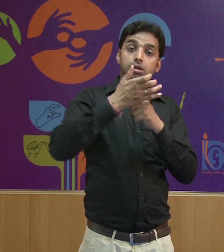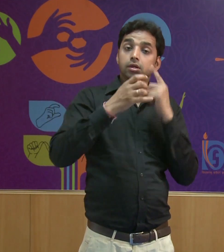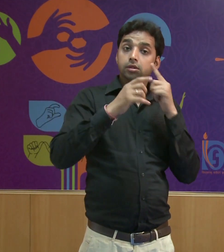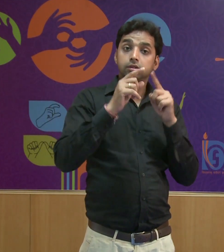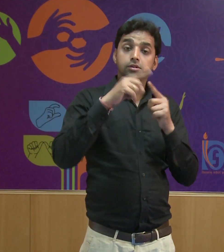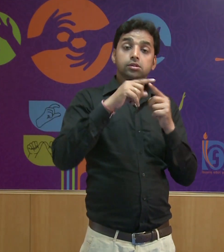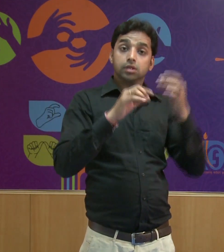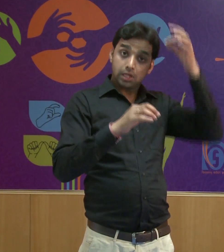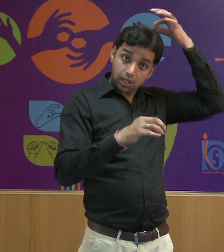Indian language,